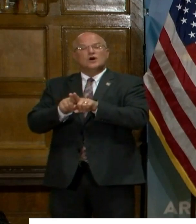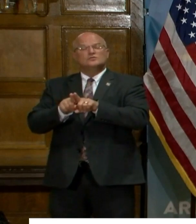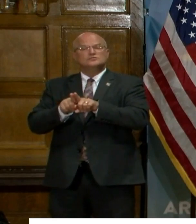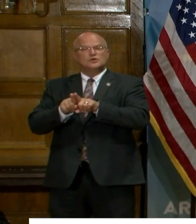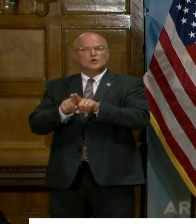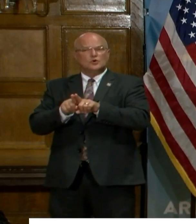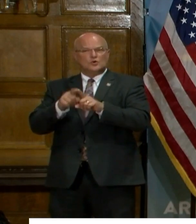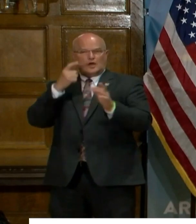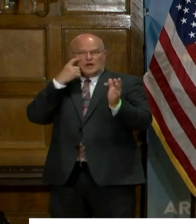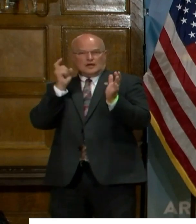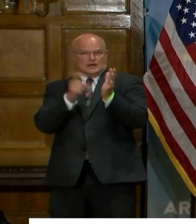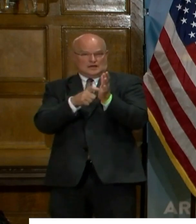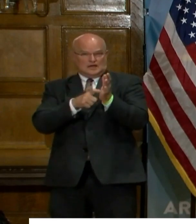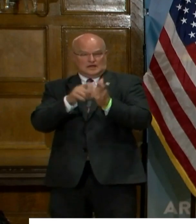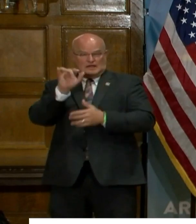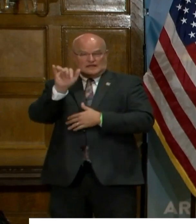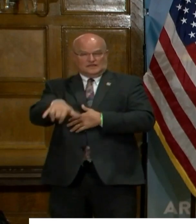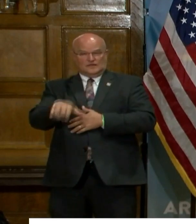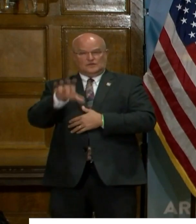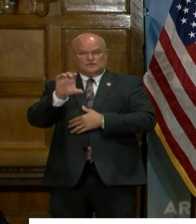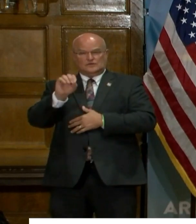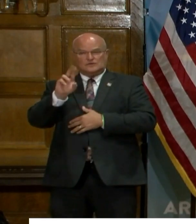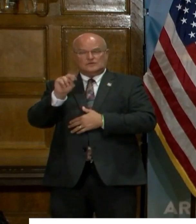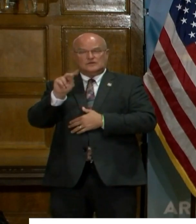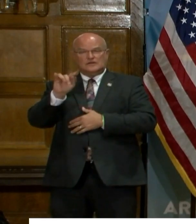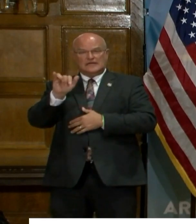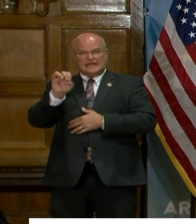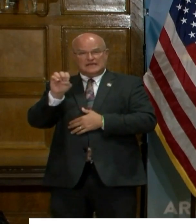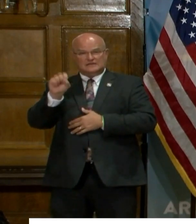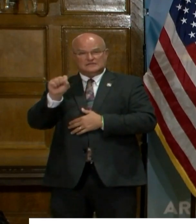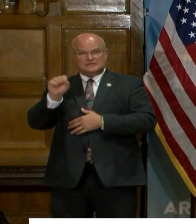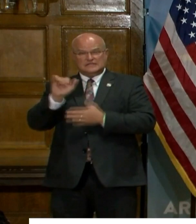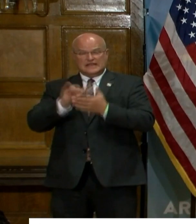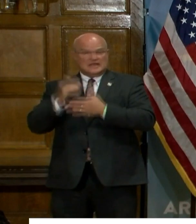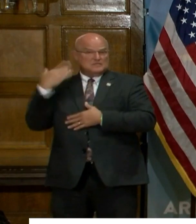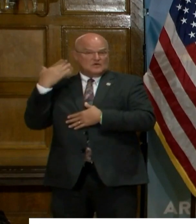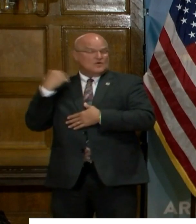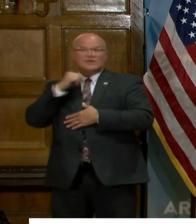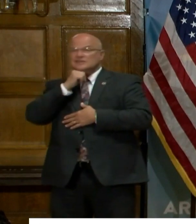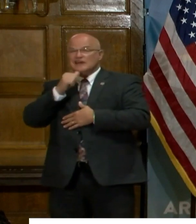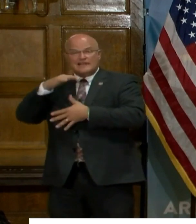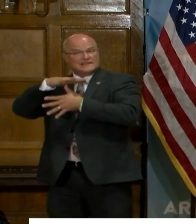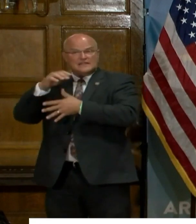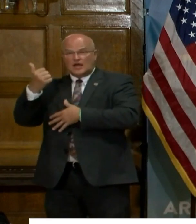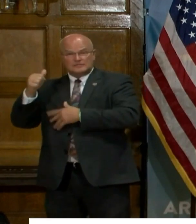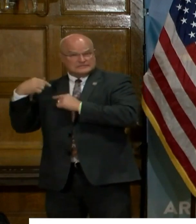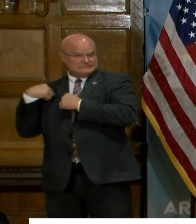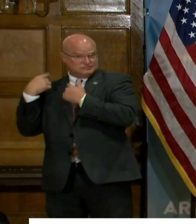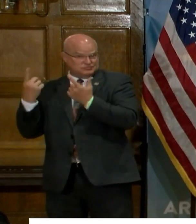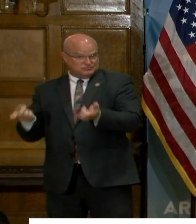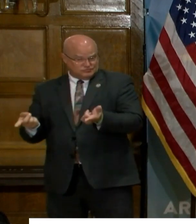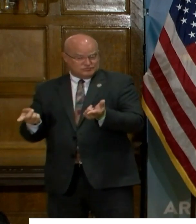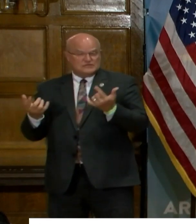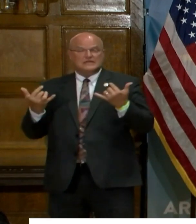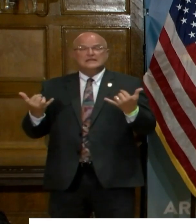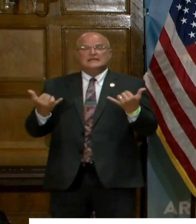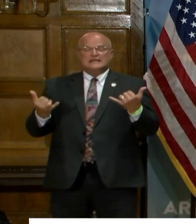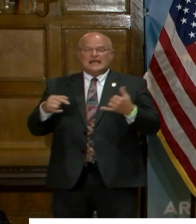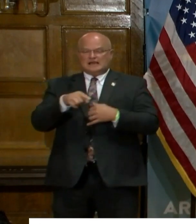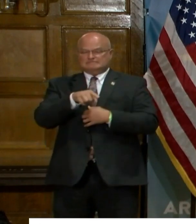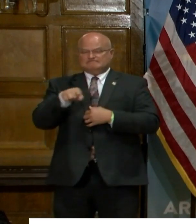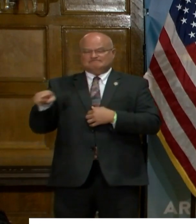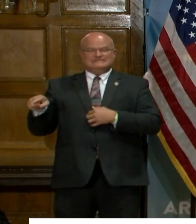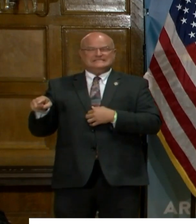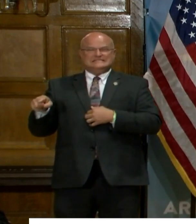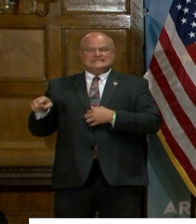alert to those counties that have not been in the top 10 counties previously, that there's not